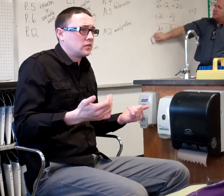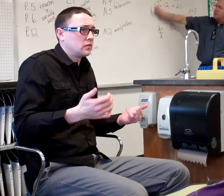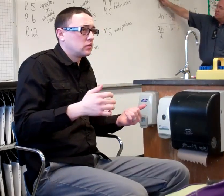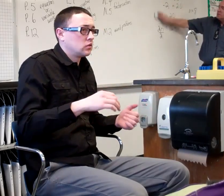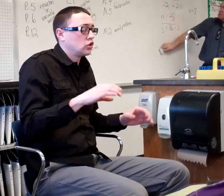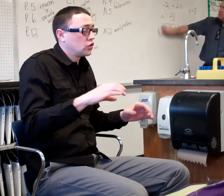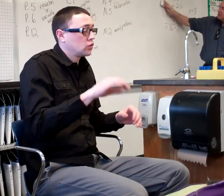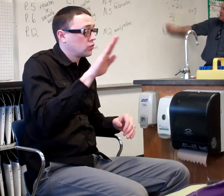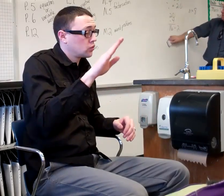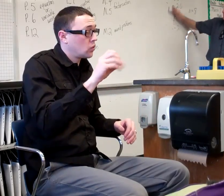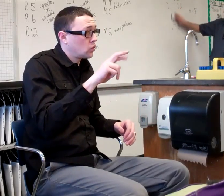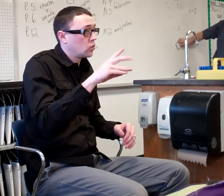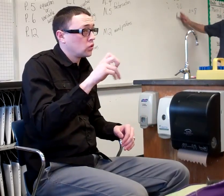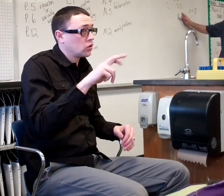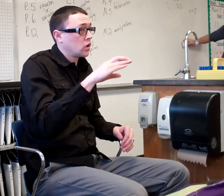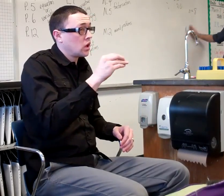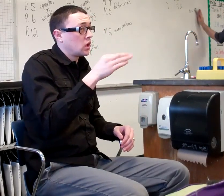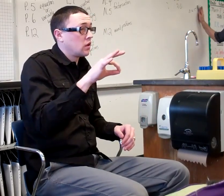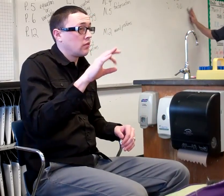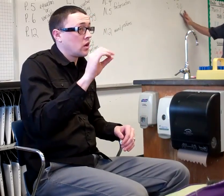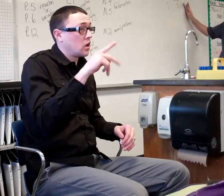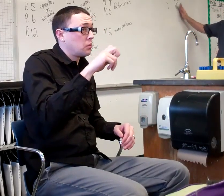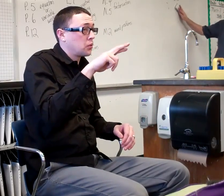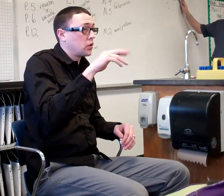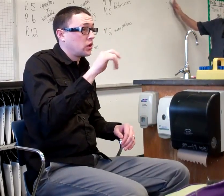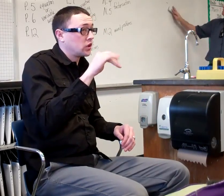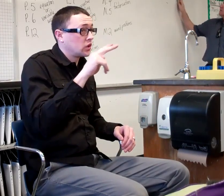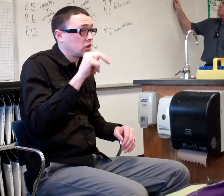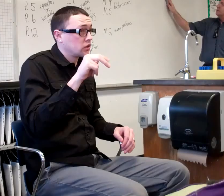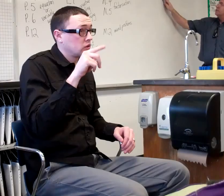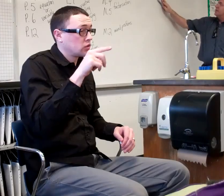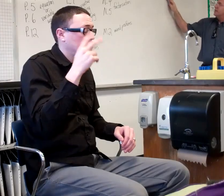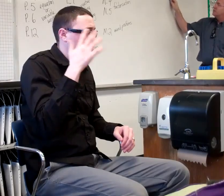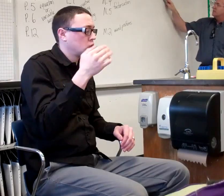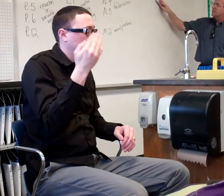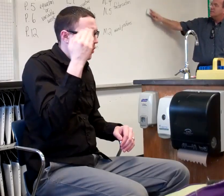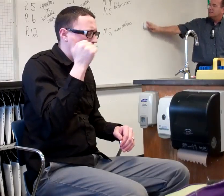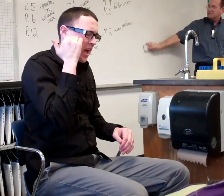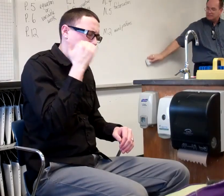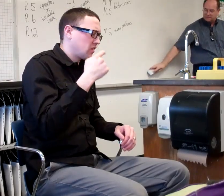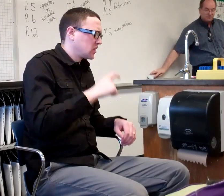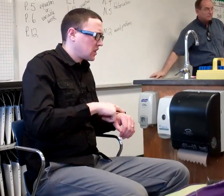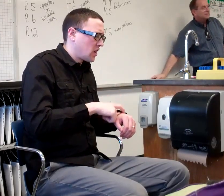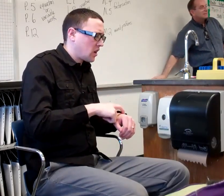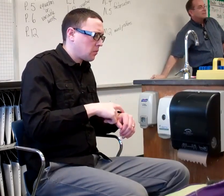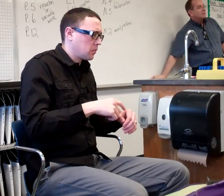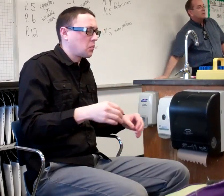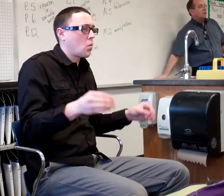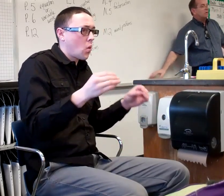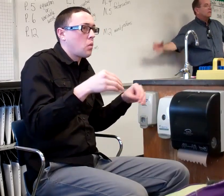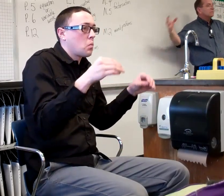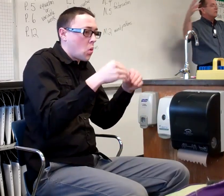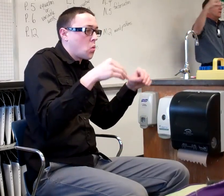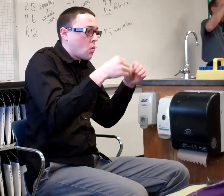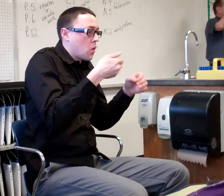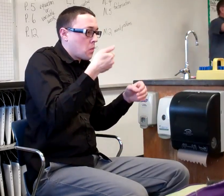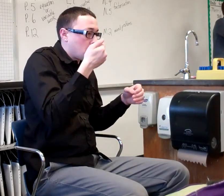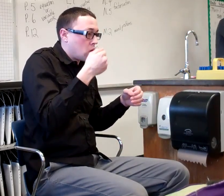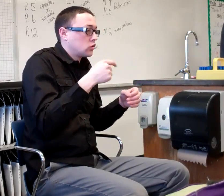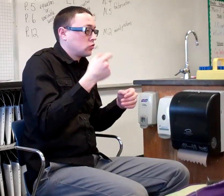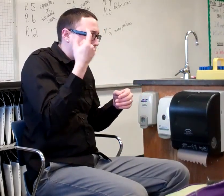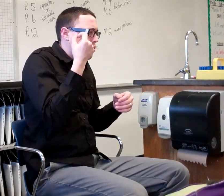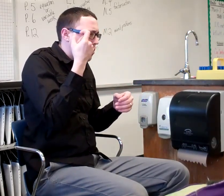of operations every time and you'll be okay. And watch your negative signs. All comes together,